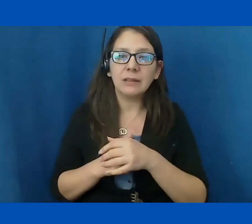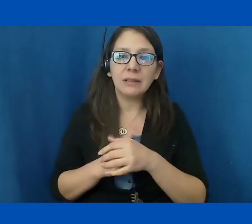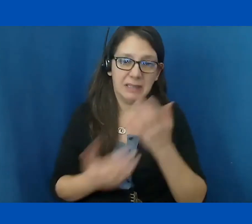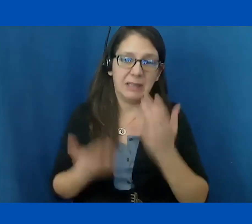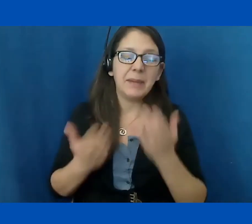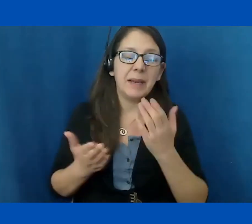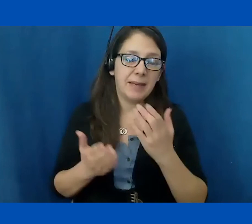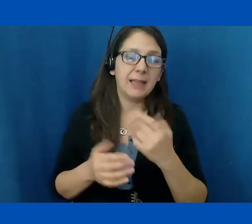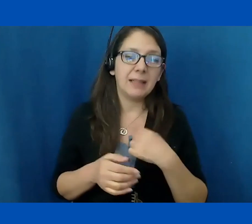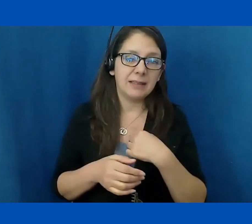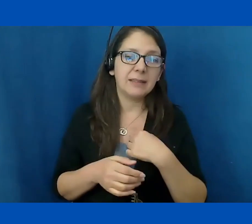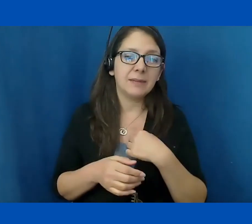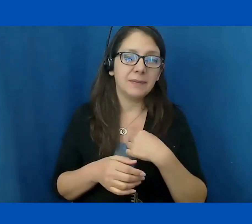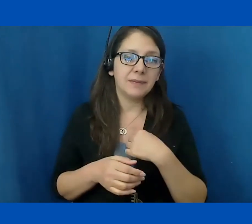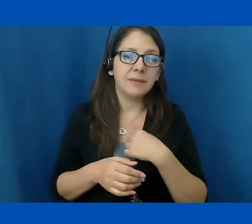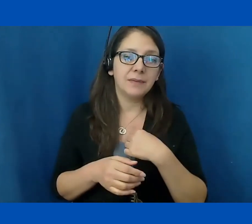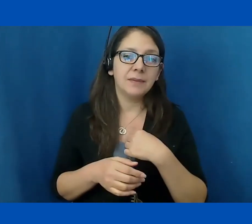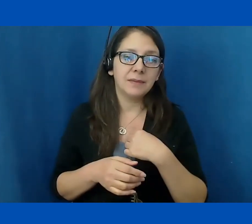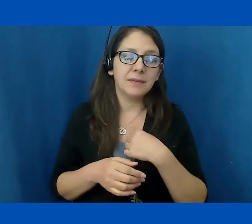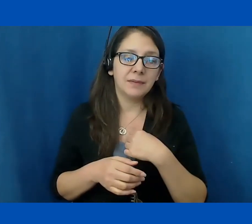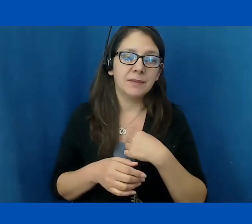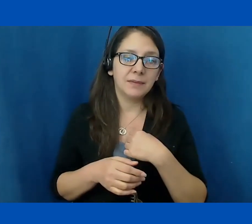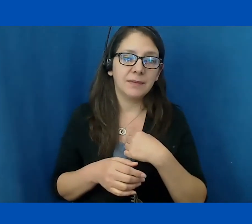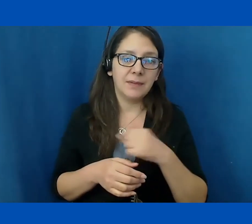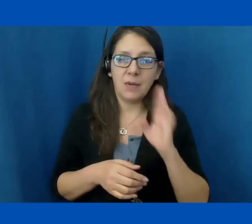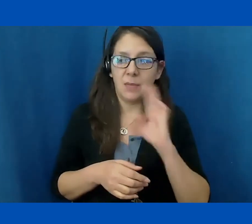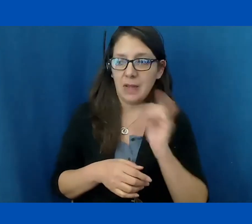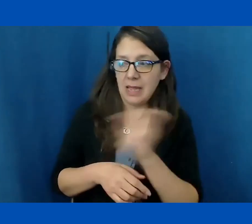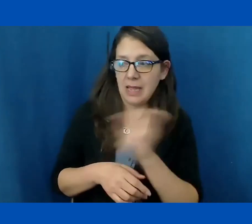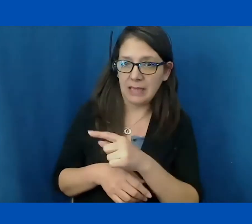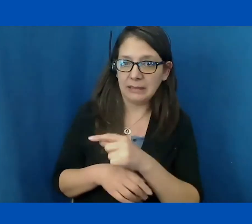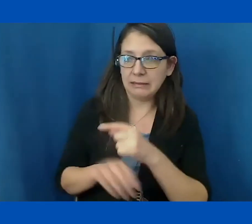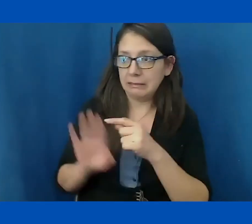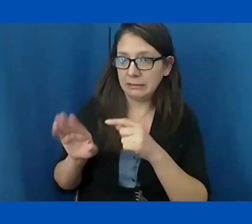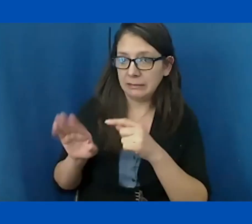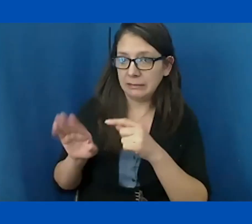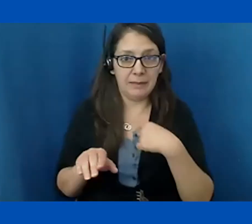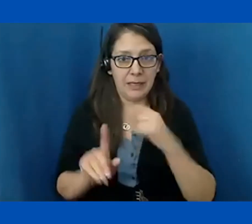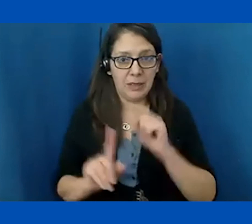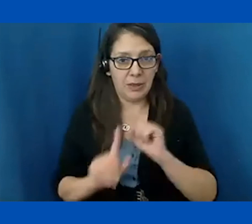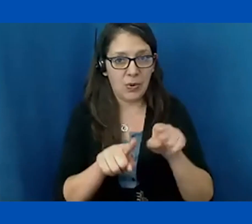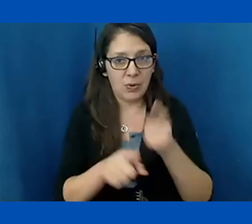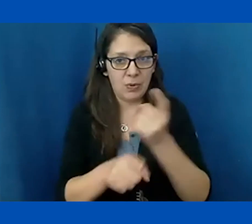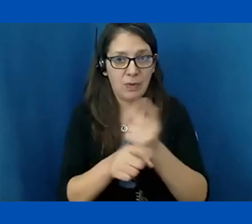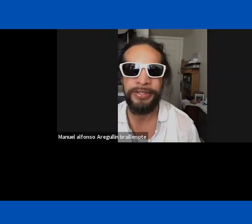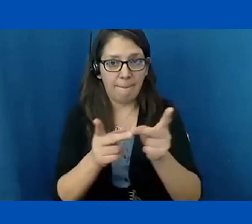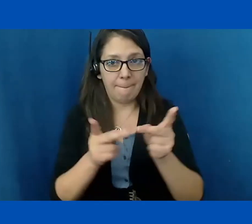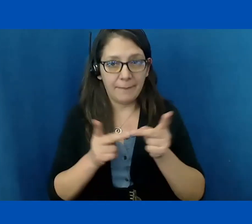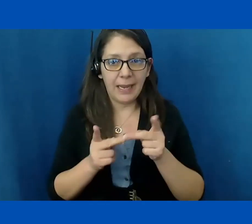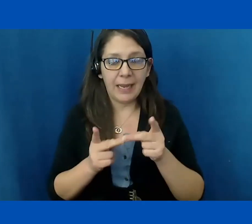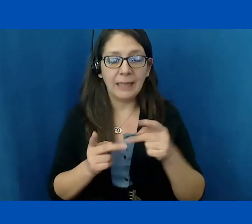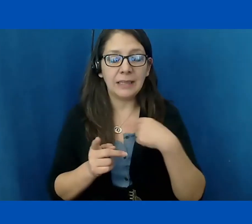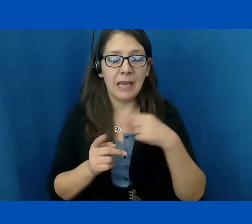which, is there anything I can, am I on the right track to head over to the corner booth? That kind of thing.